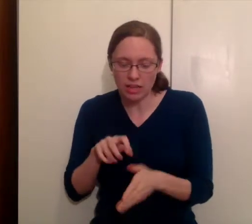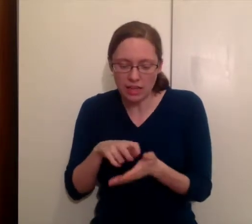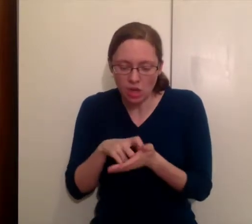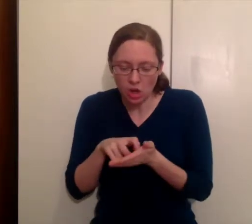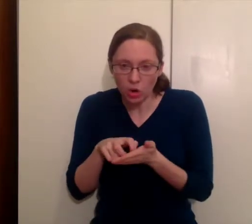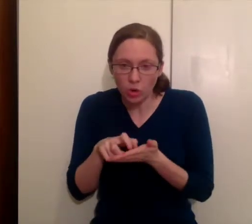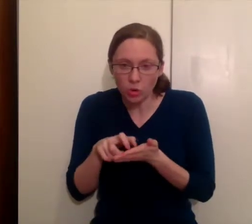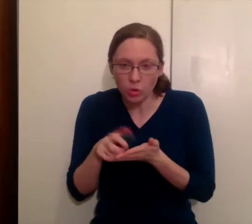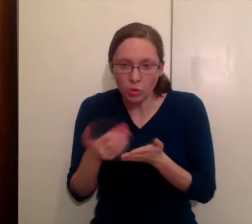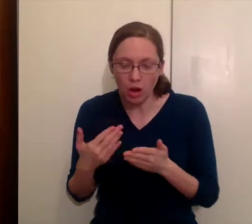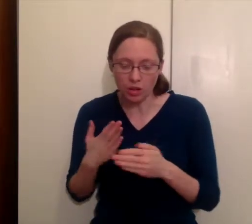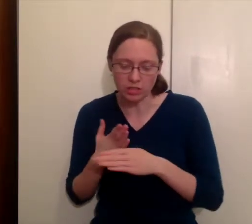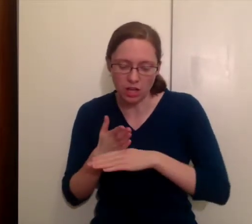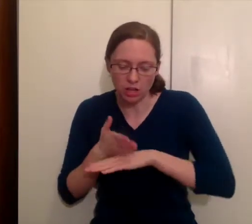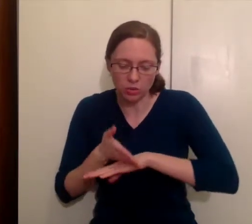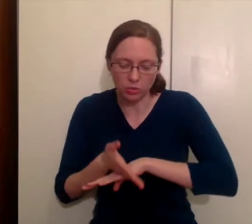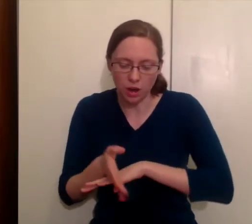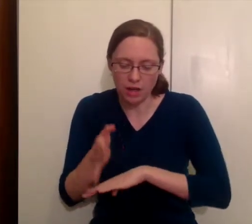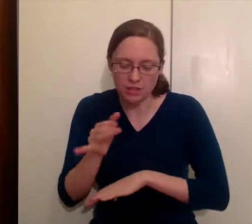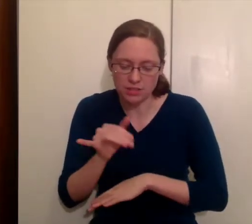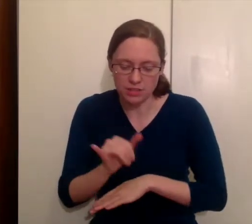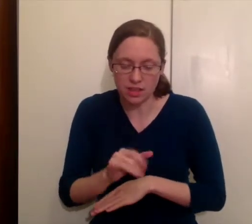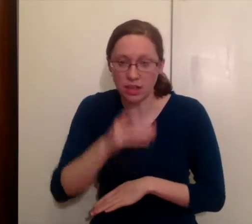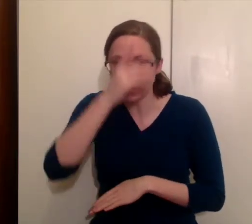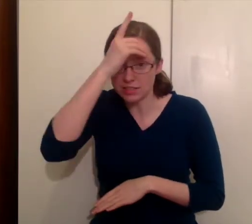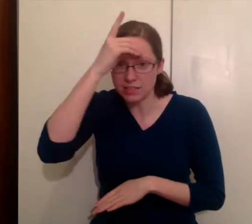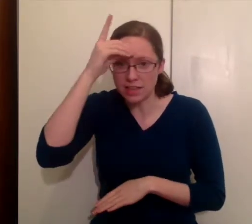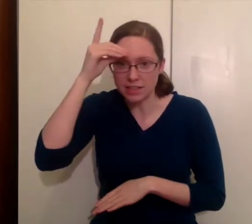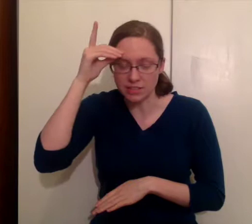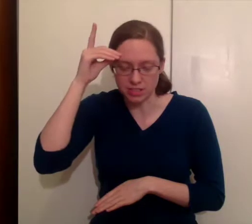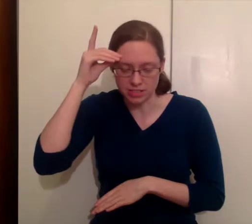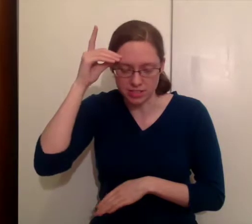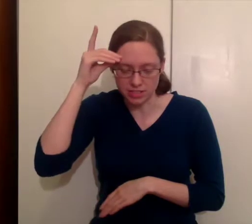slowly crawled across the desert.